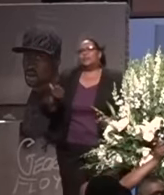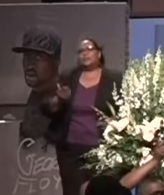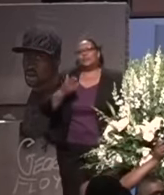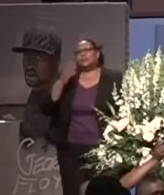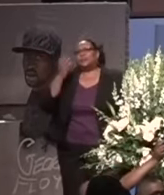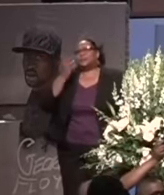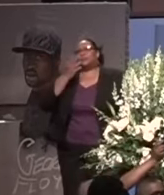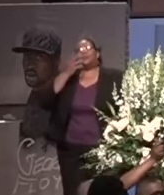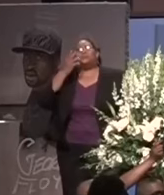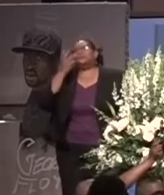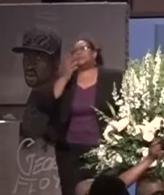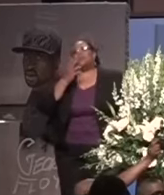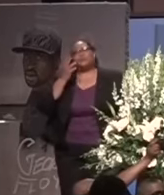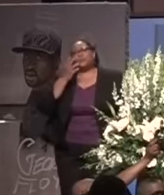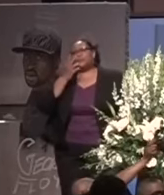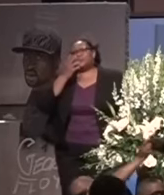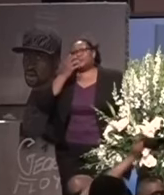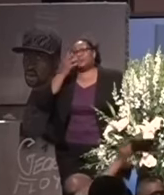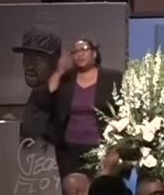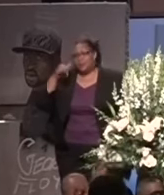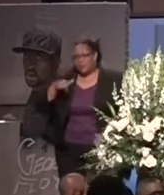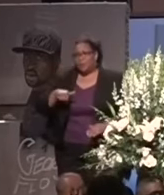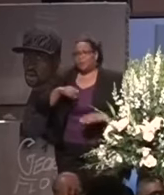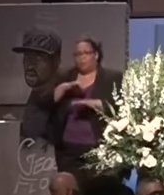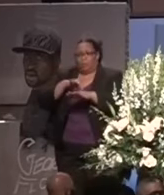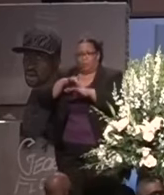You see the earth is a lost